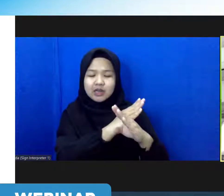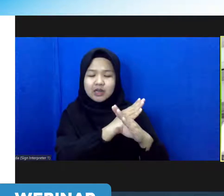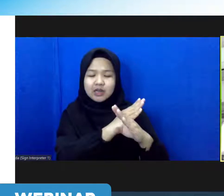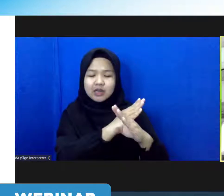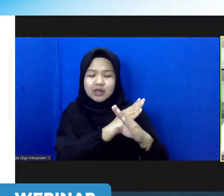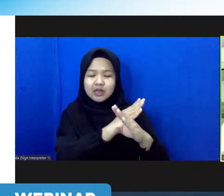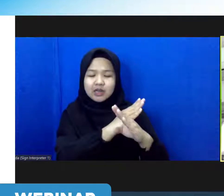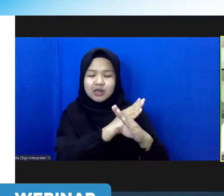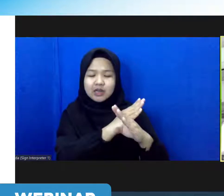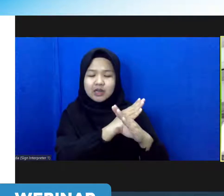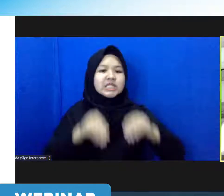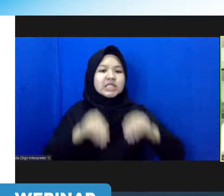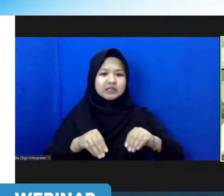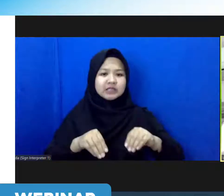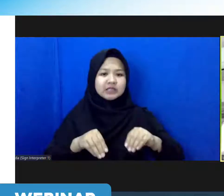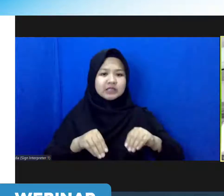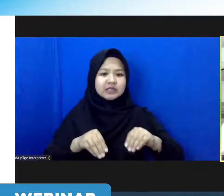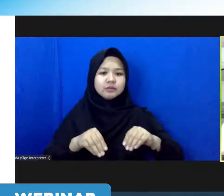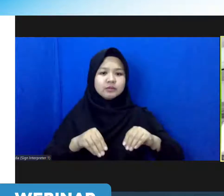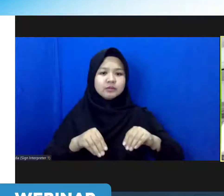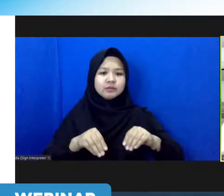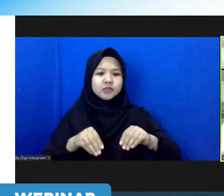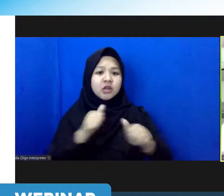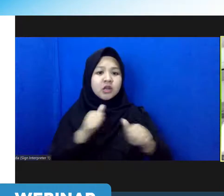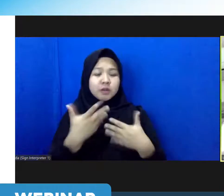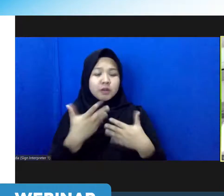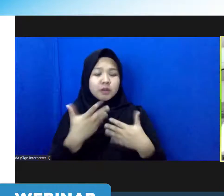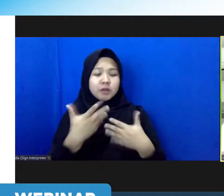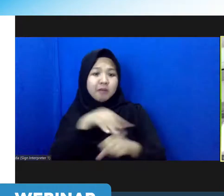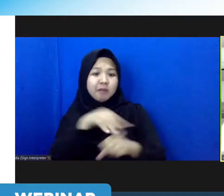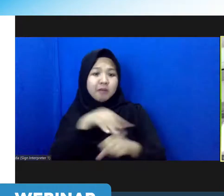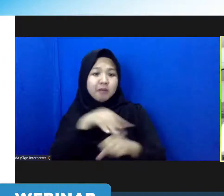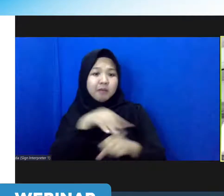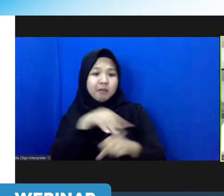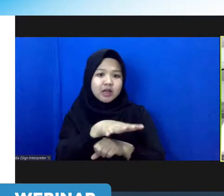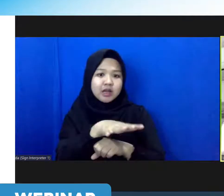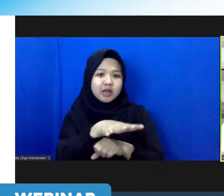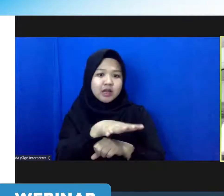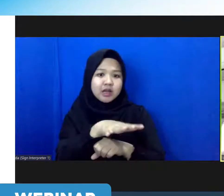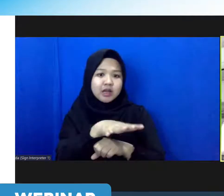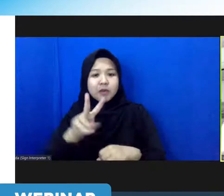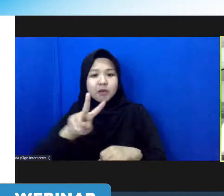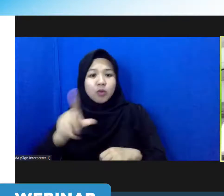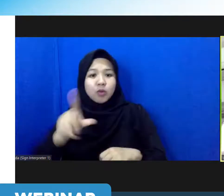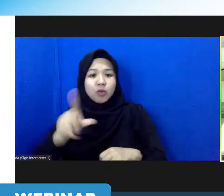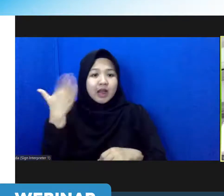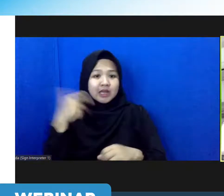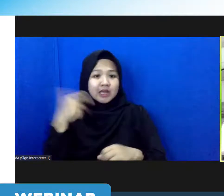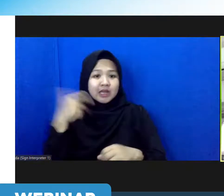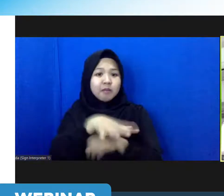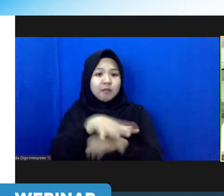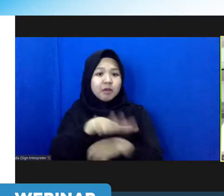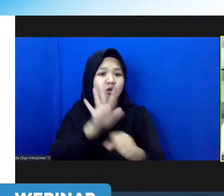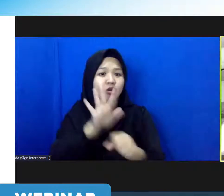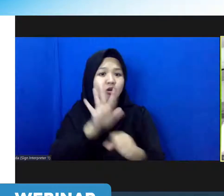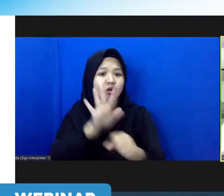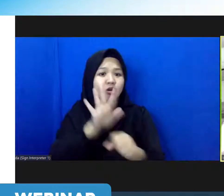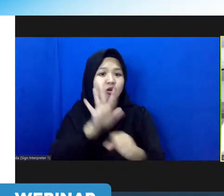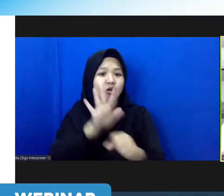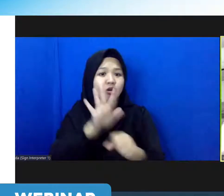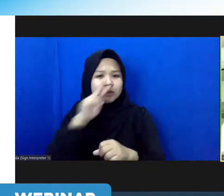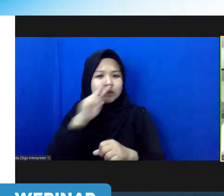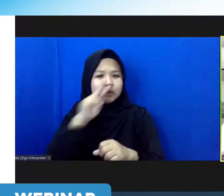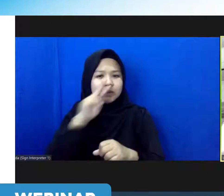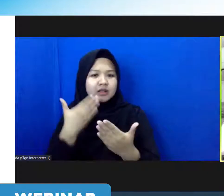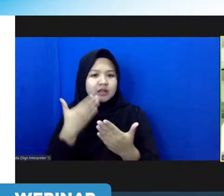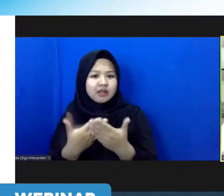see what has been some of the impacts of COVID-19 in the last 7 to 8 months, and also in relation to the fact that Cox's Bazar